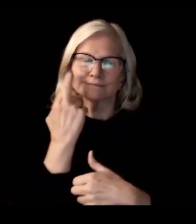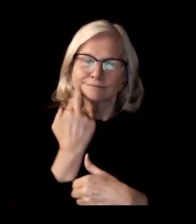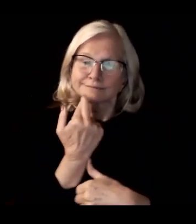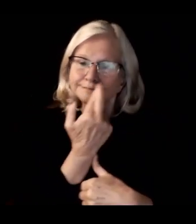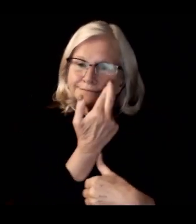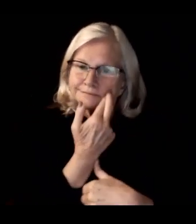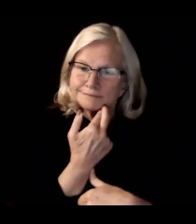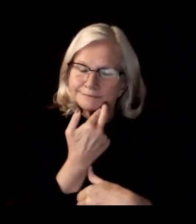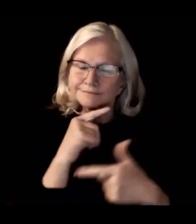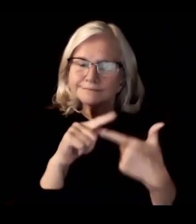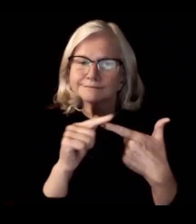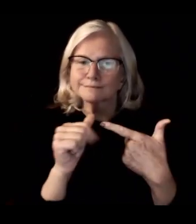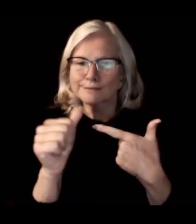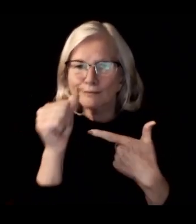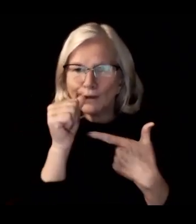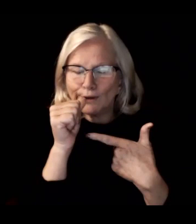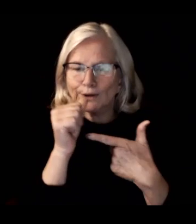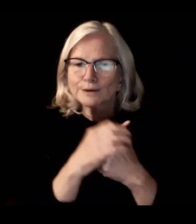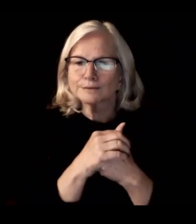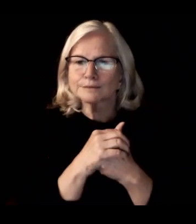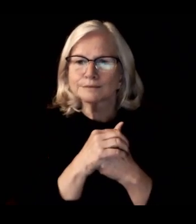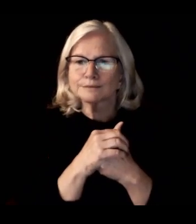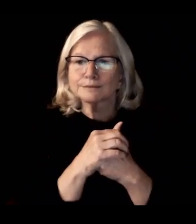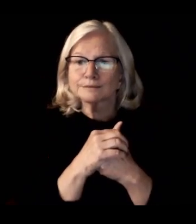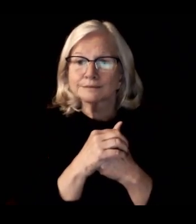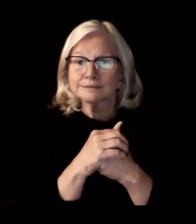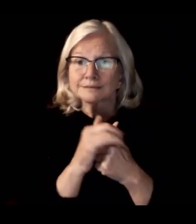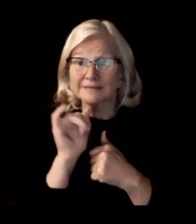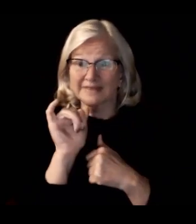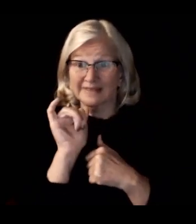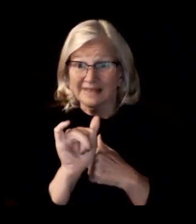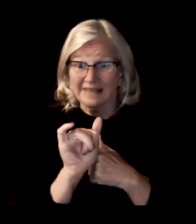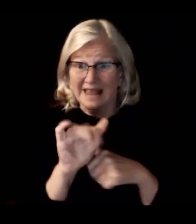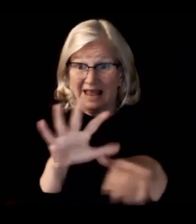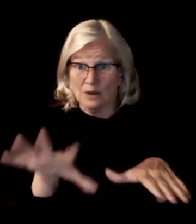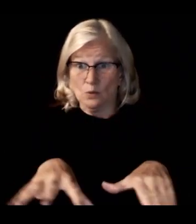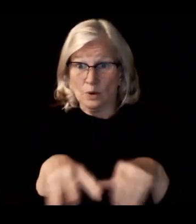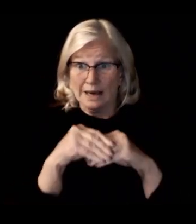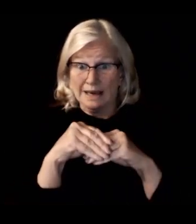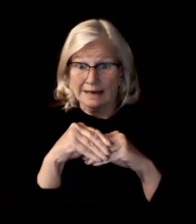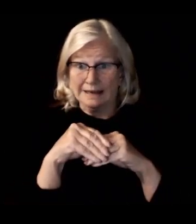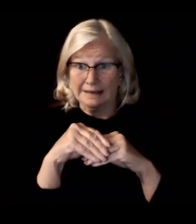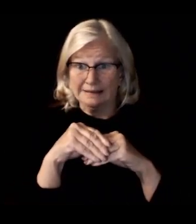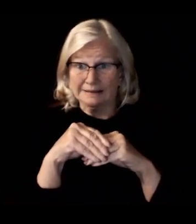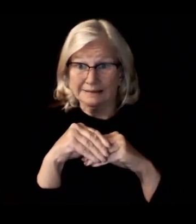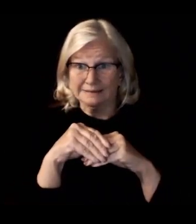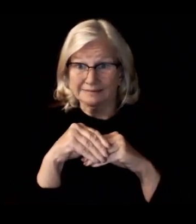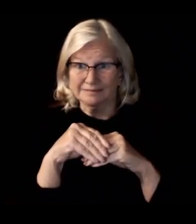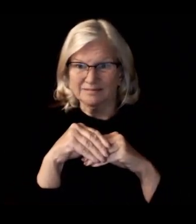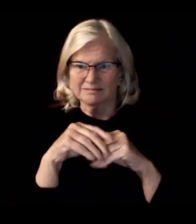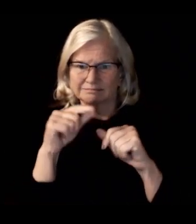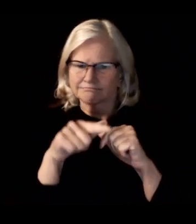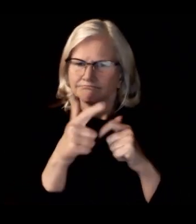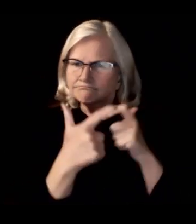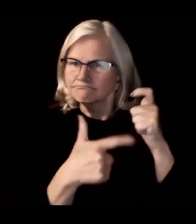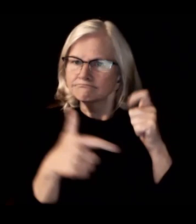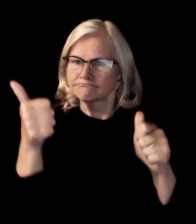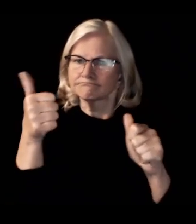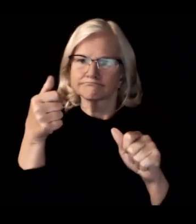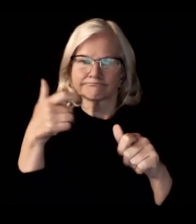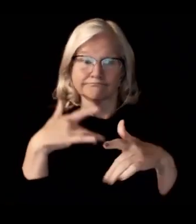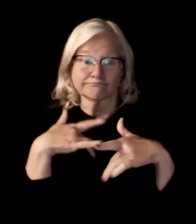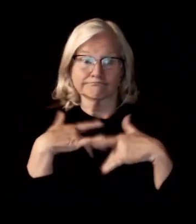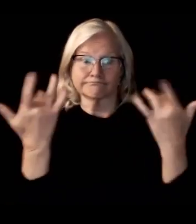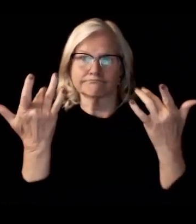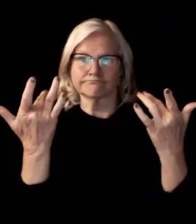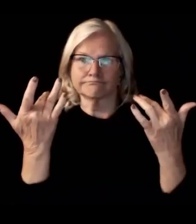event in terms of the number of cases identified. So it's not necessarily that there was a single super spreader, but just